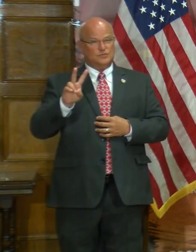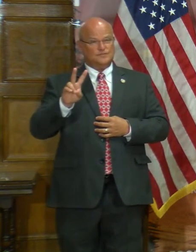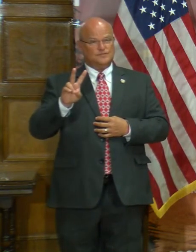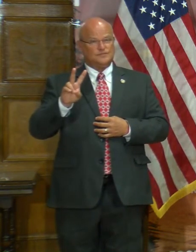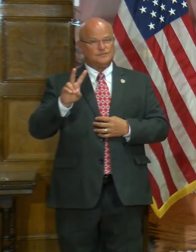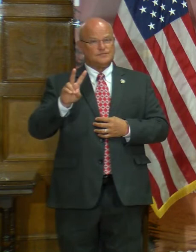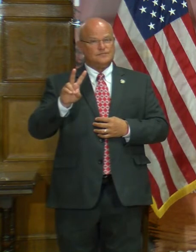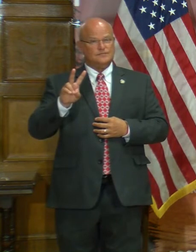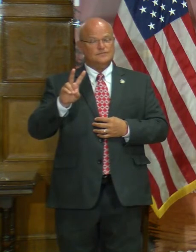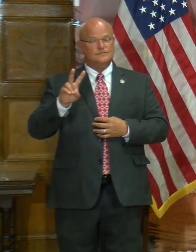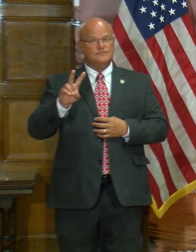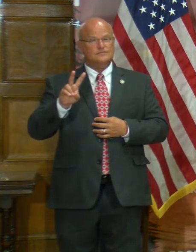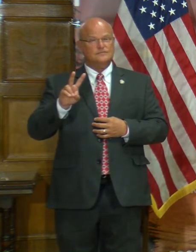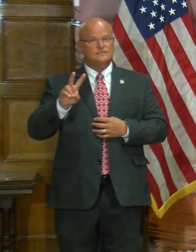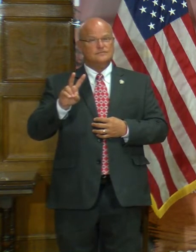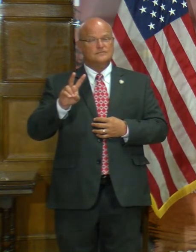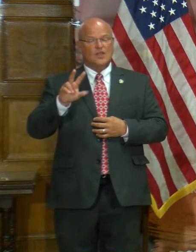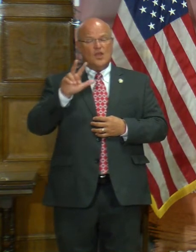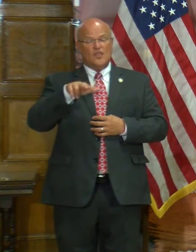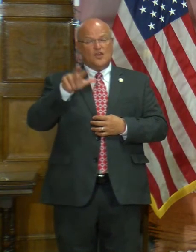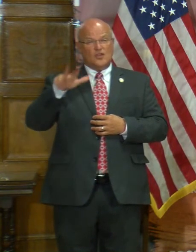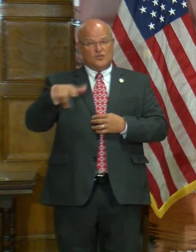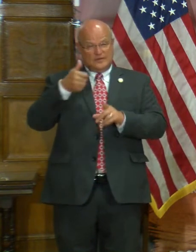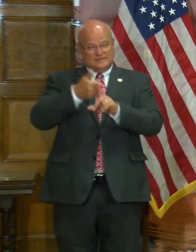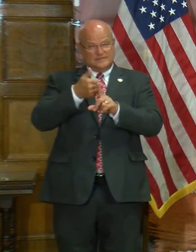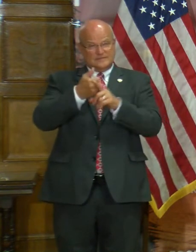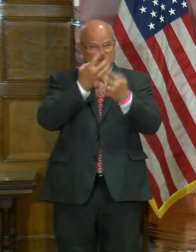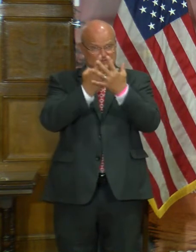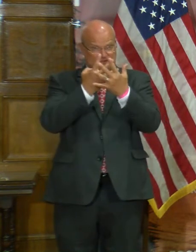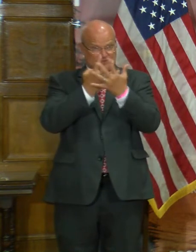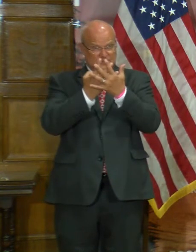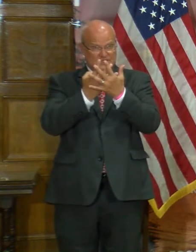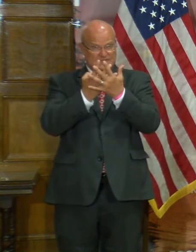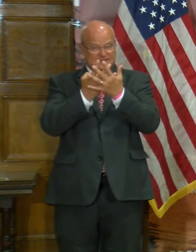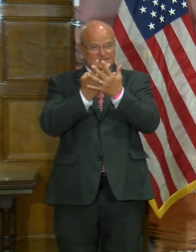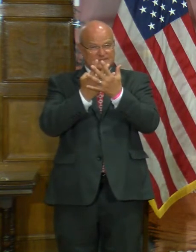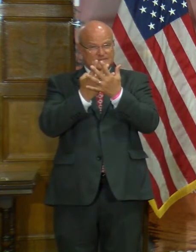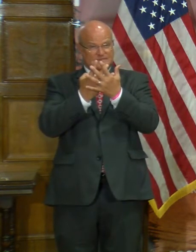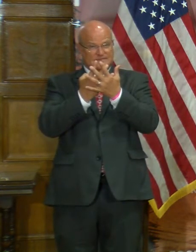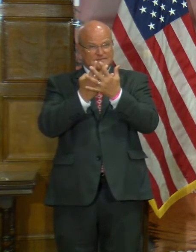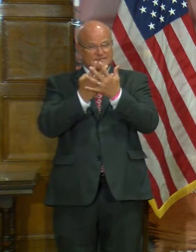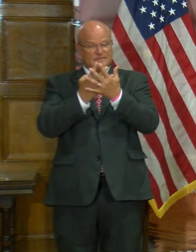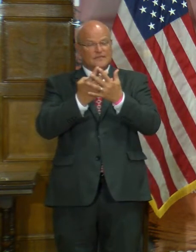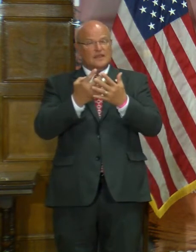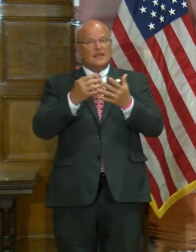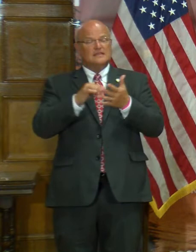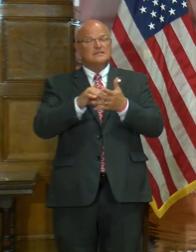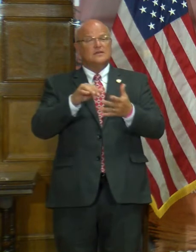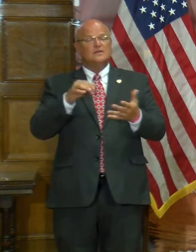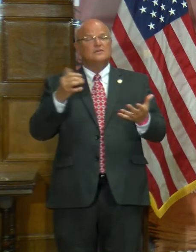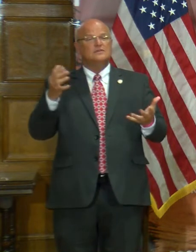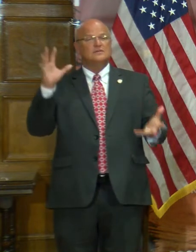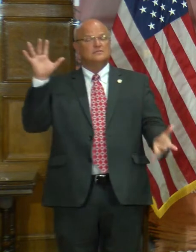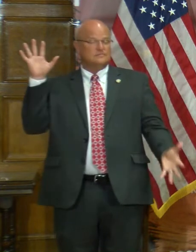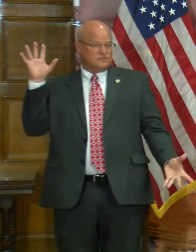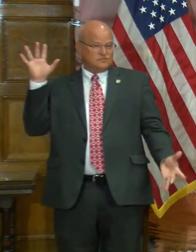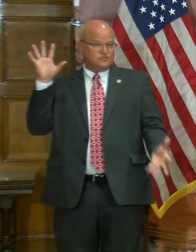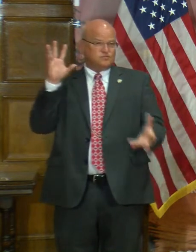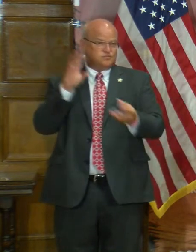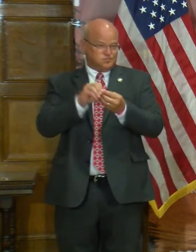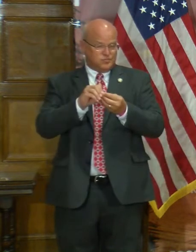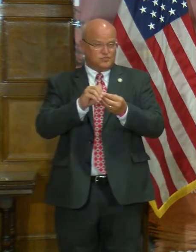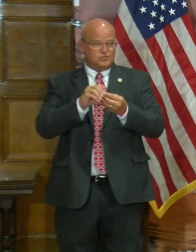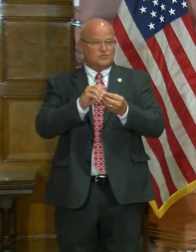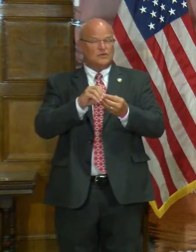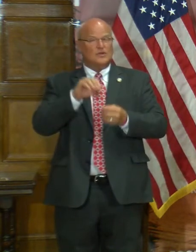cases. 33 of those are in correctional facilities, and that brings us to a cumulative total